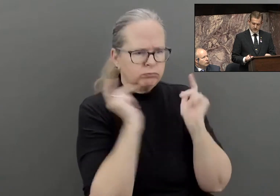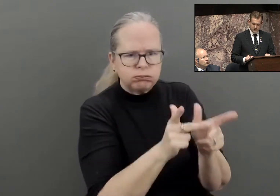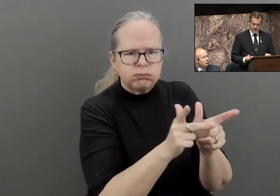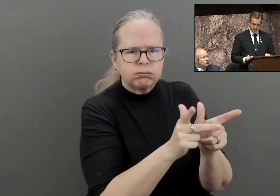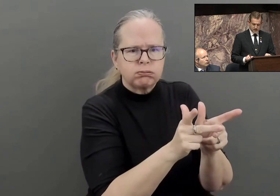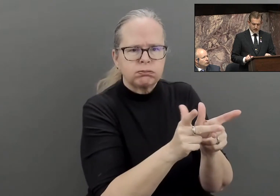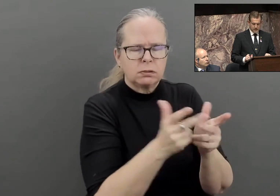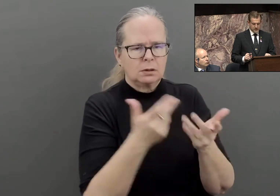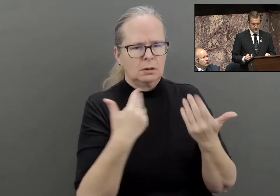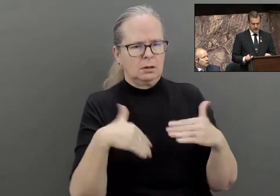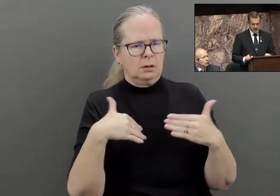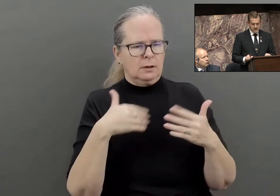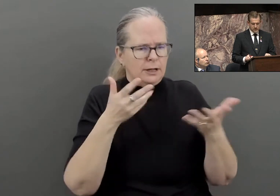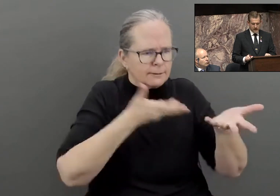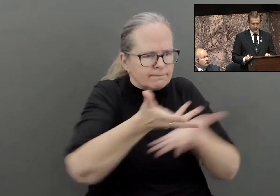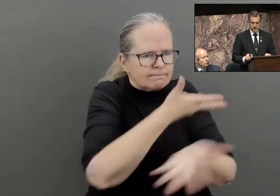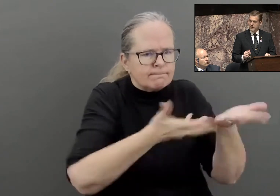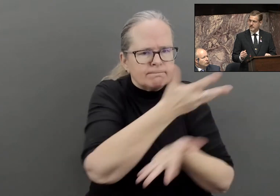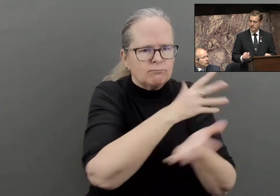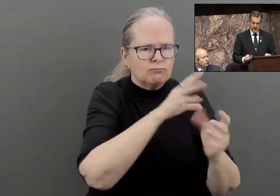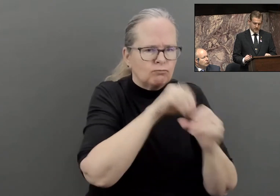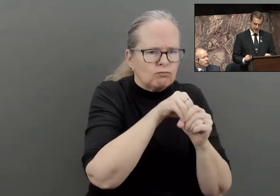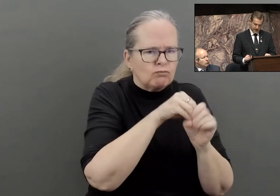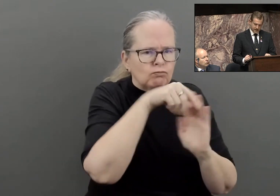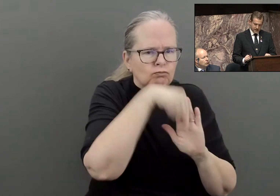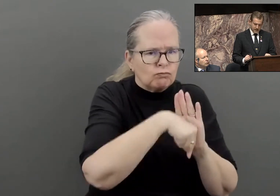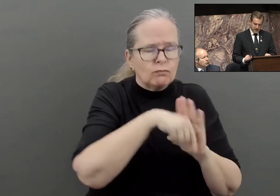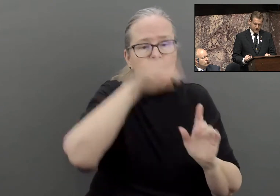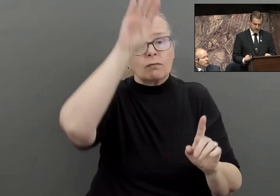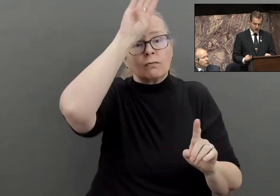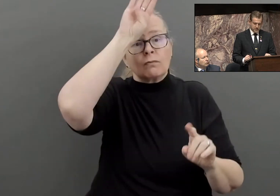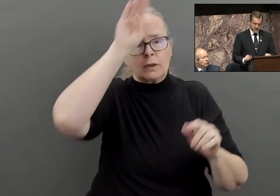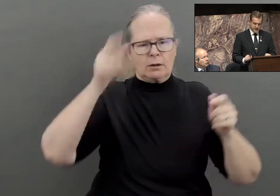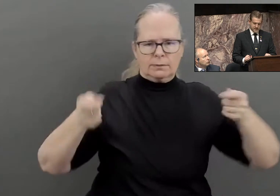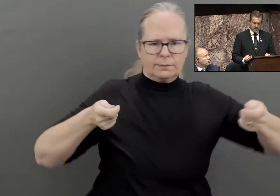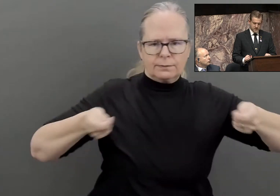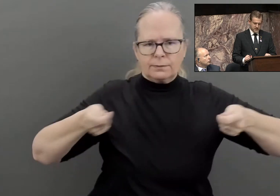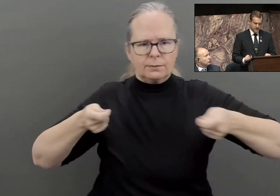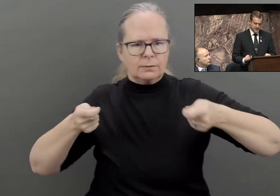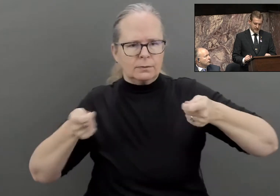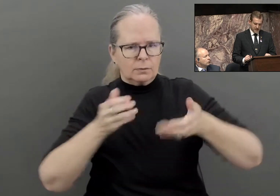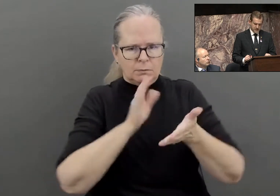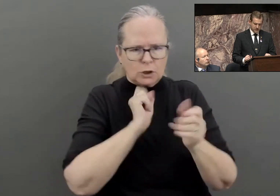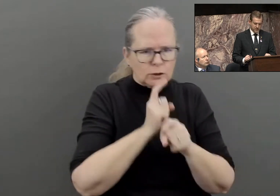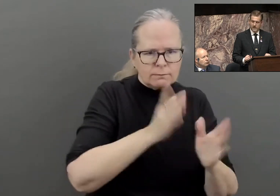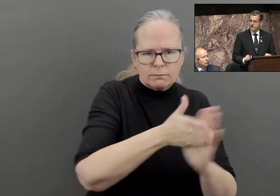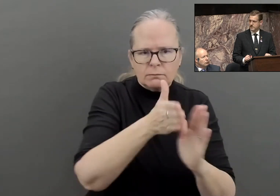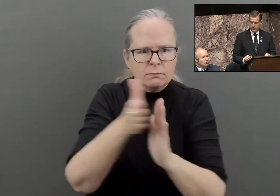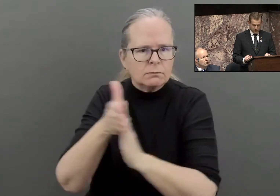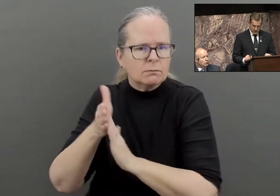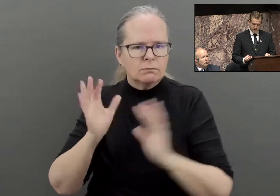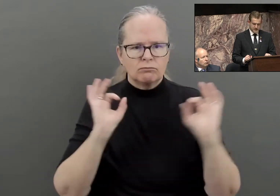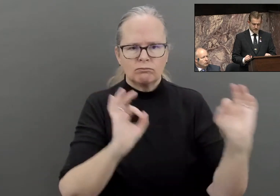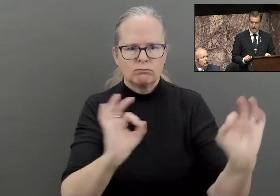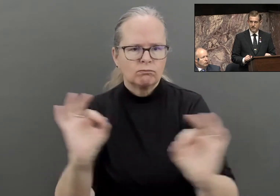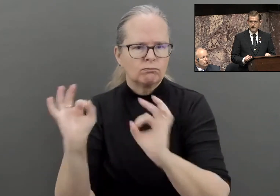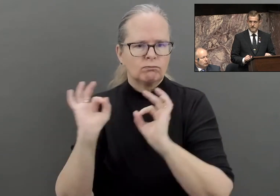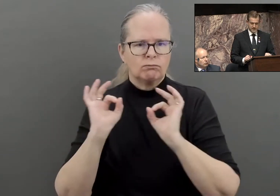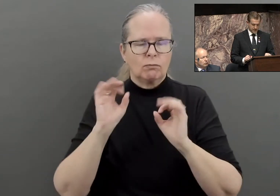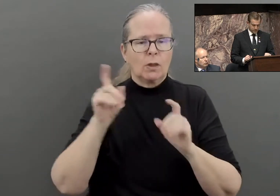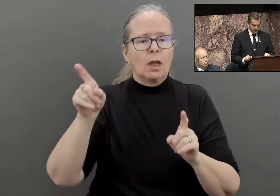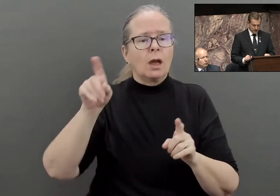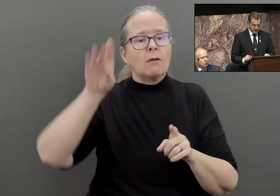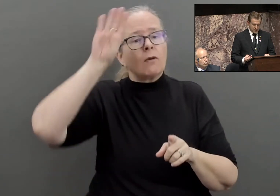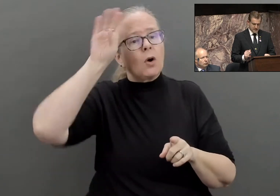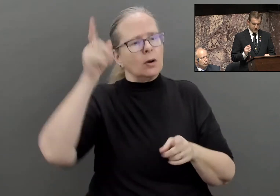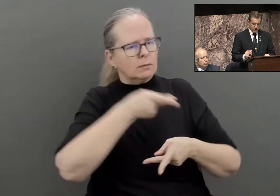stabilize the situation, BCAS provided immediate medical care, and Victoria Police launched their investigation with professionalism and